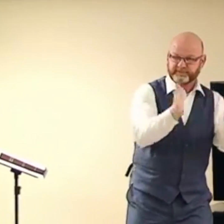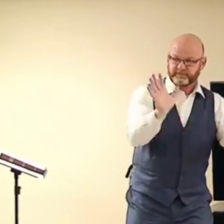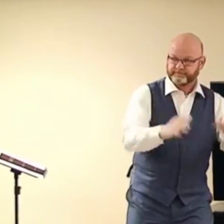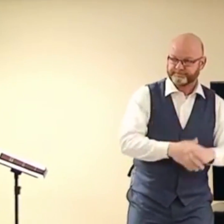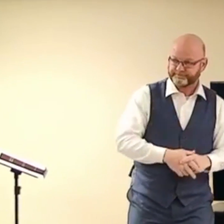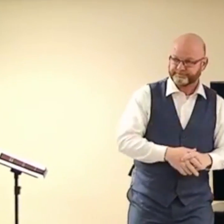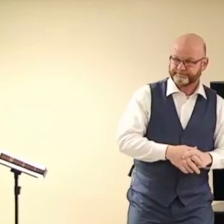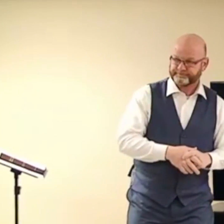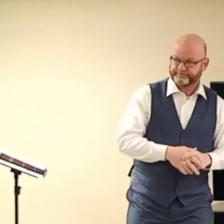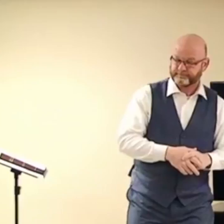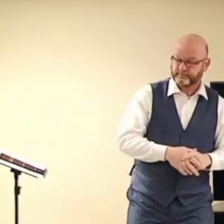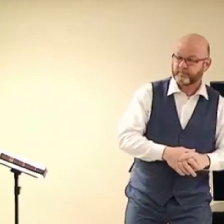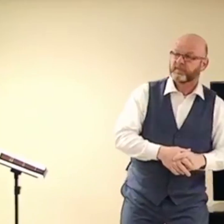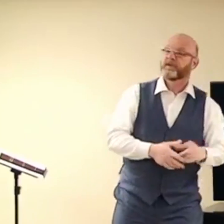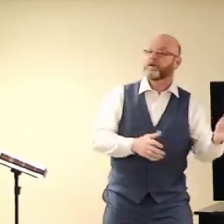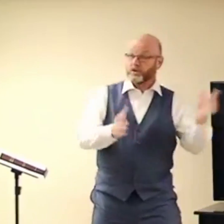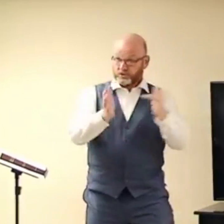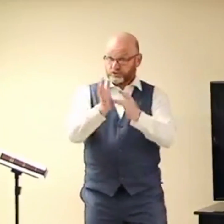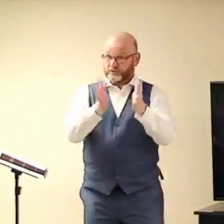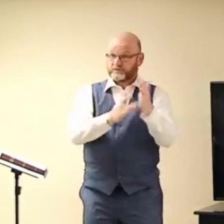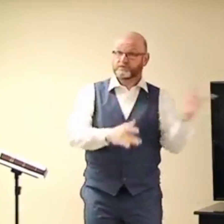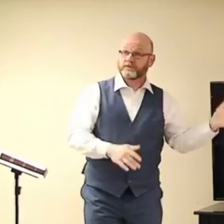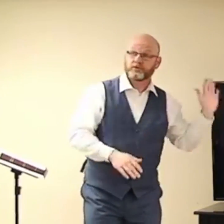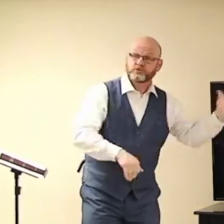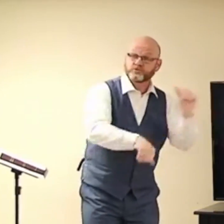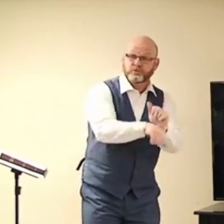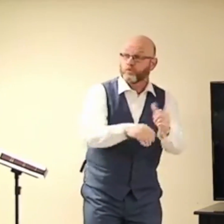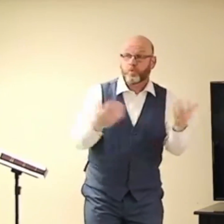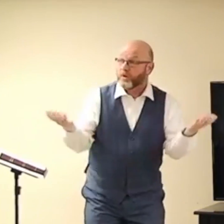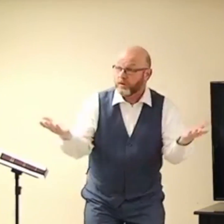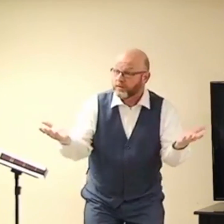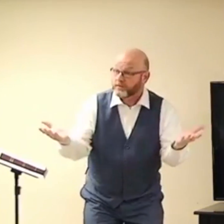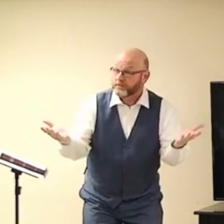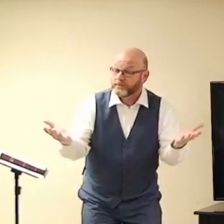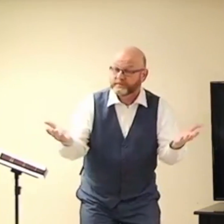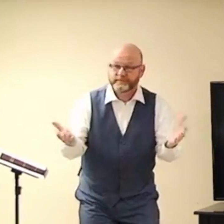That was his one and only task, was to kick.